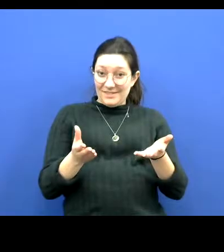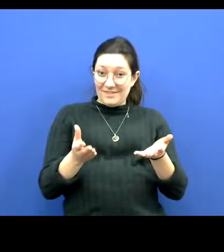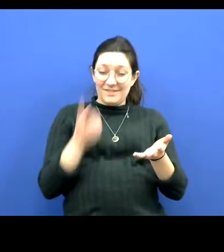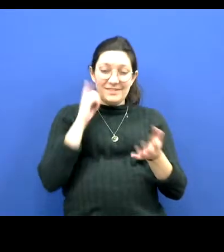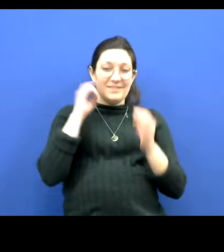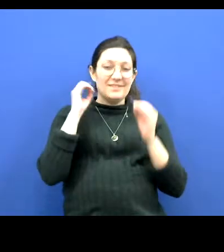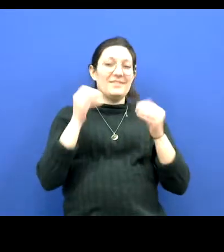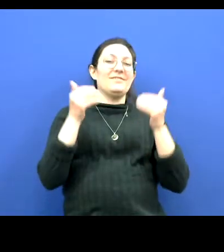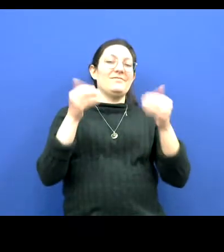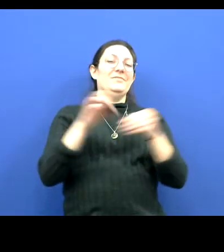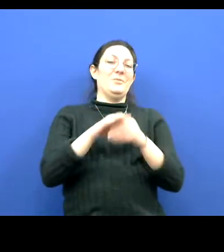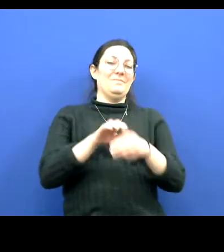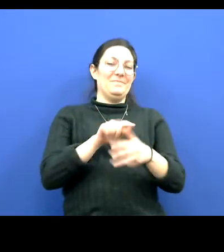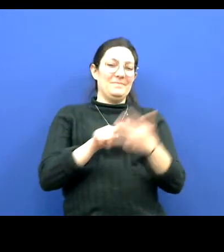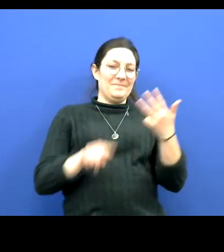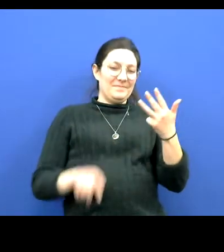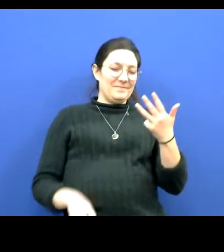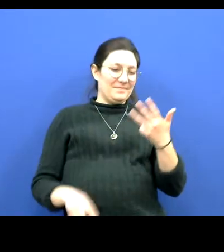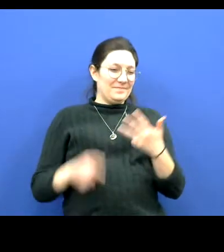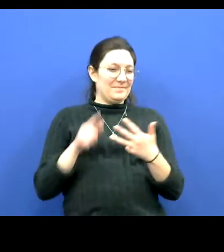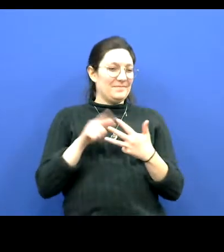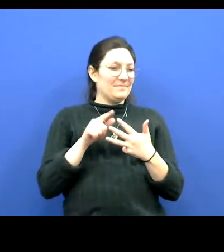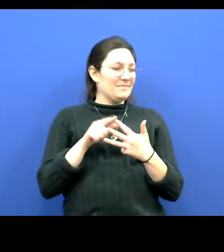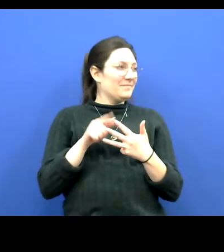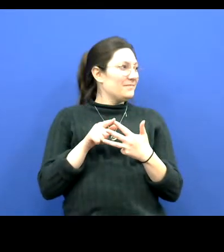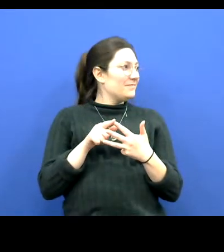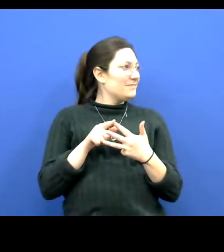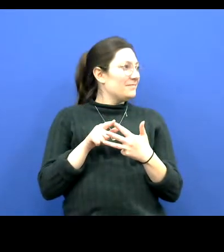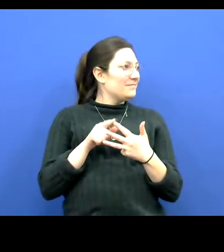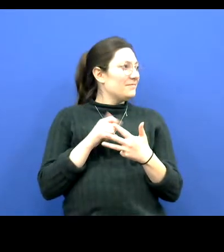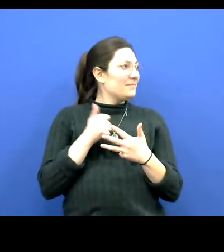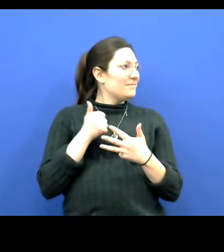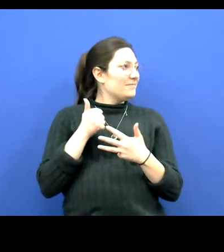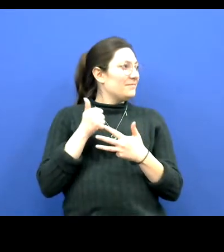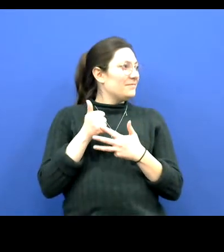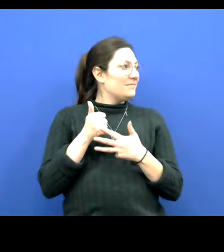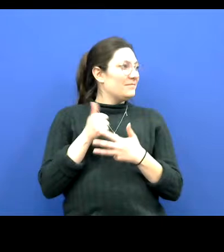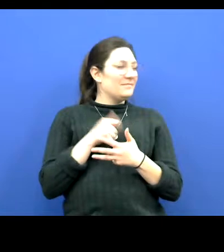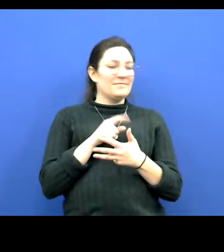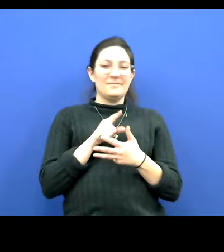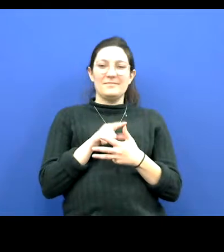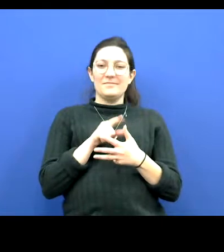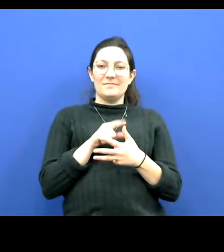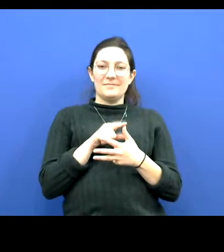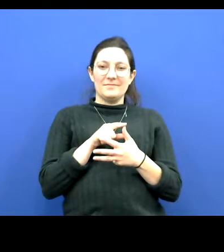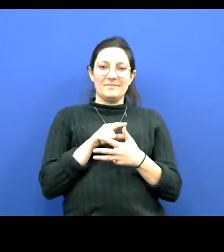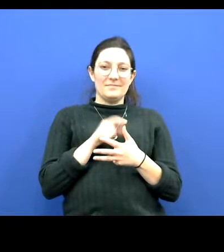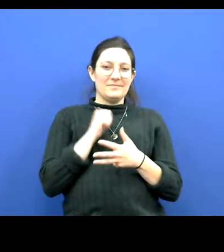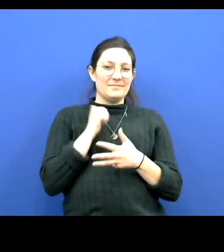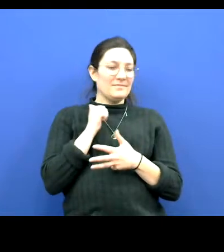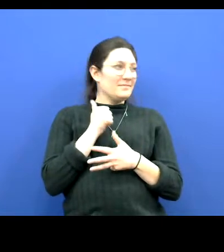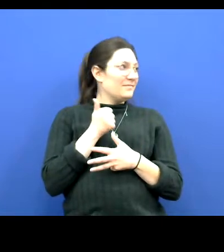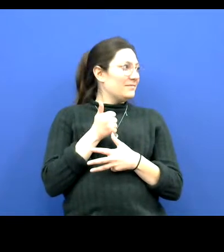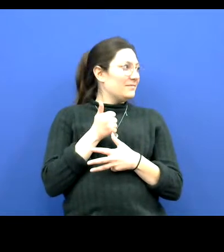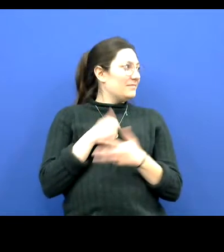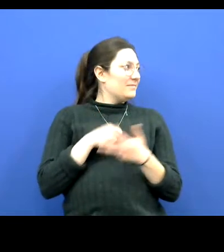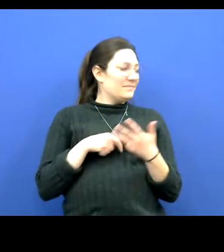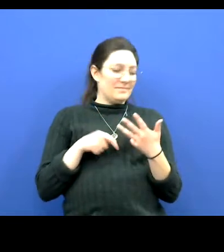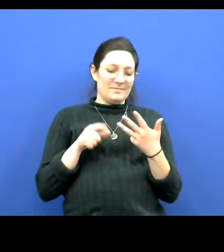Hearing and seeing none, please call the roll. Councilmember Page, Aye. Councilmember Blanca.